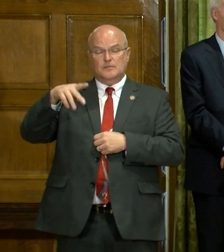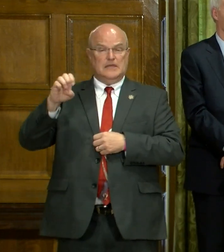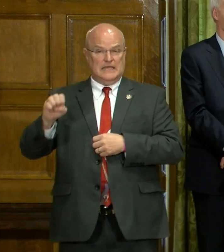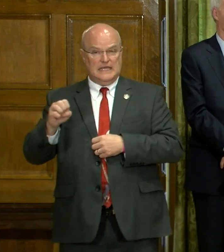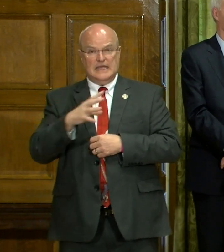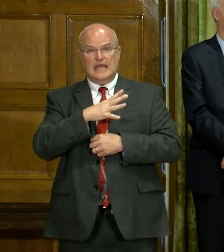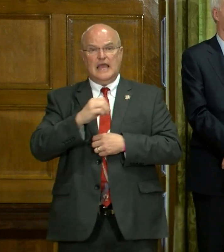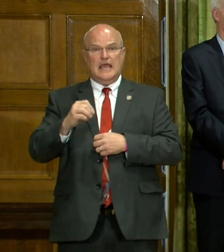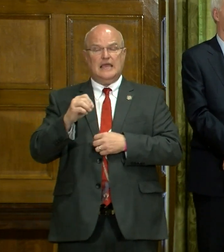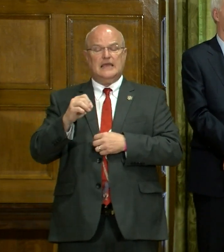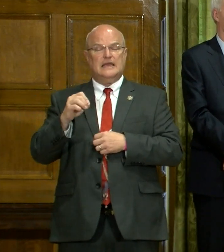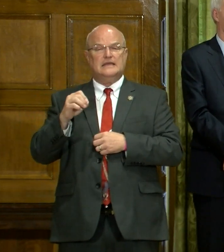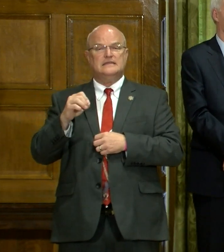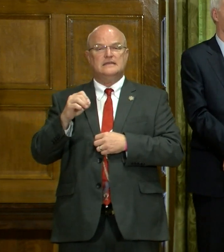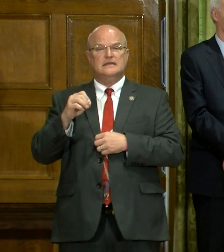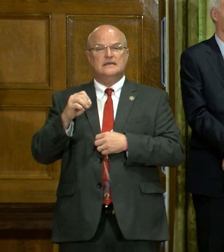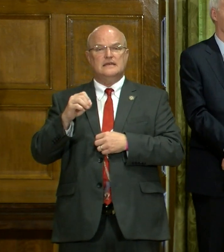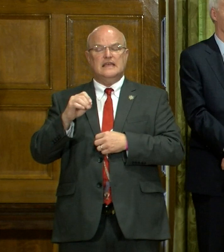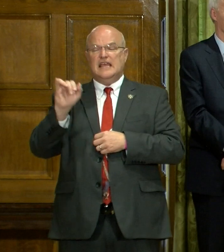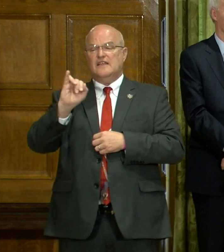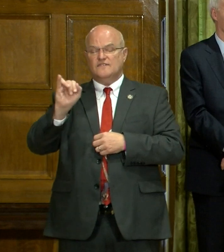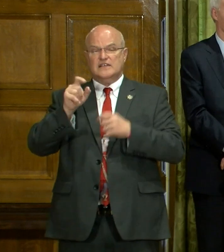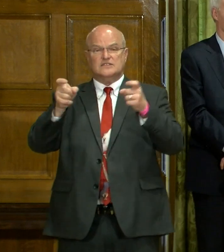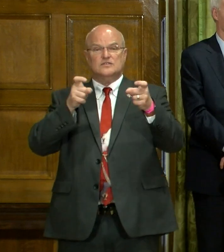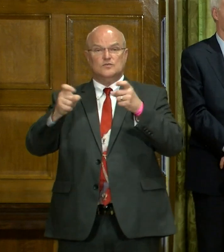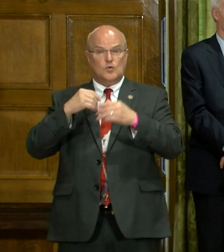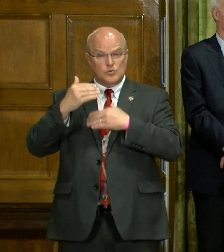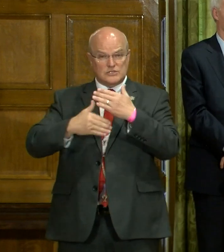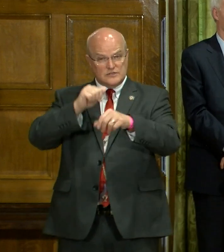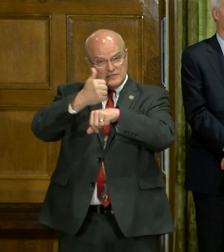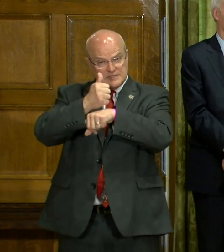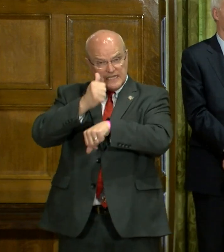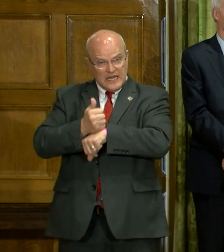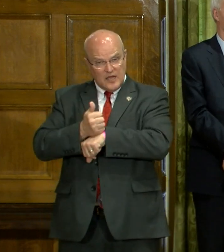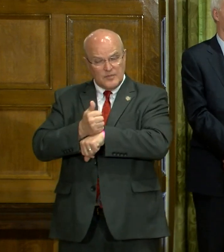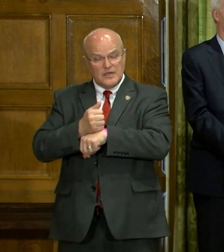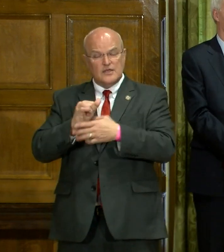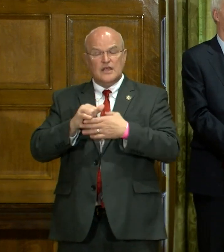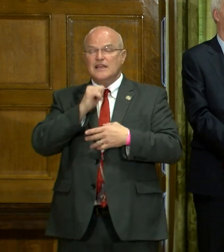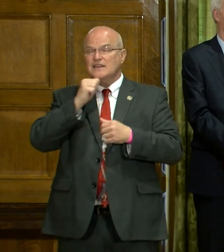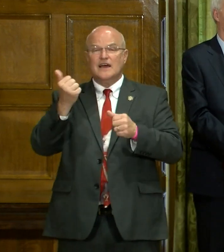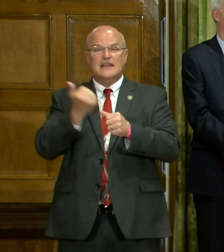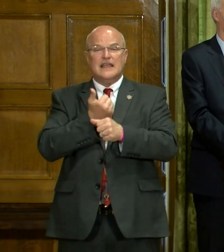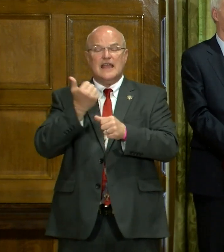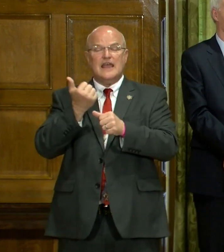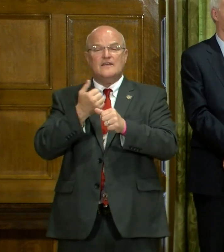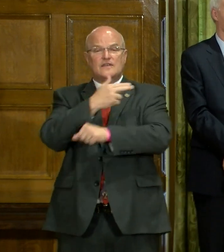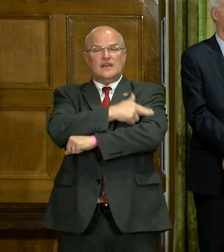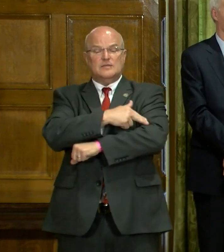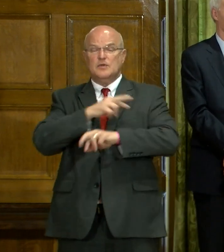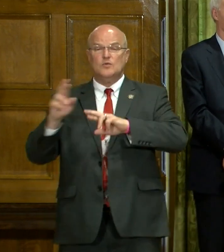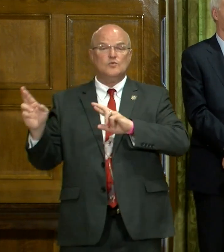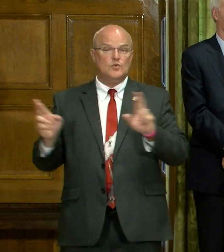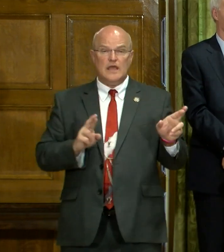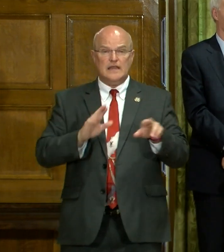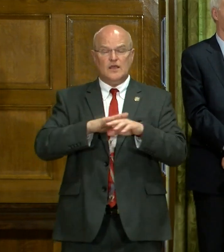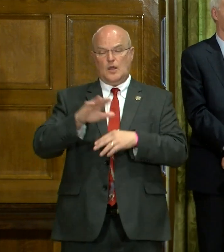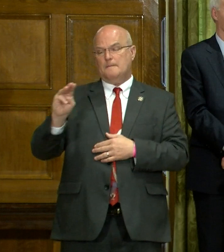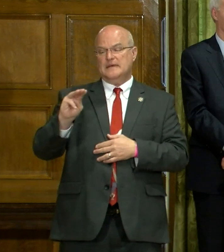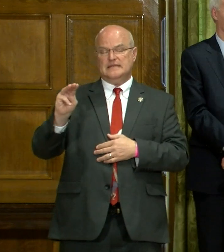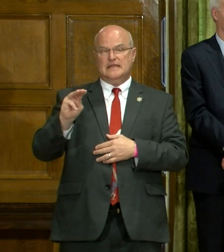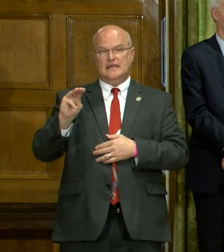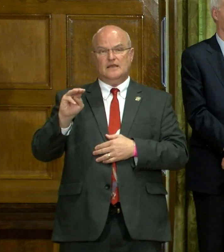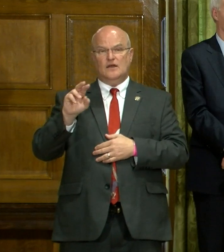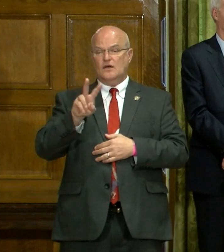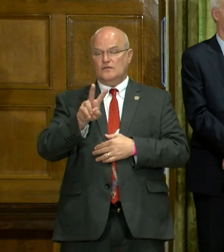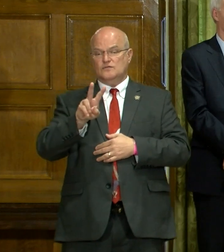to have robust infection control procedures in place. So not every facility will be ready to do that on Monday, on